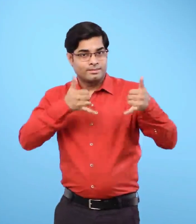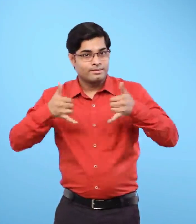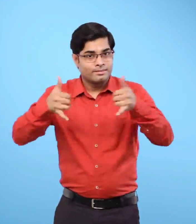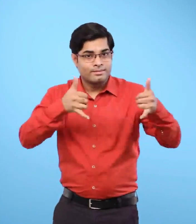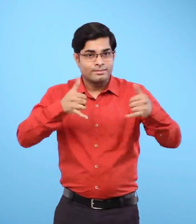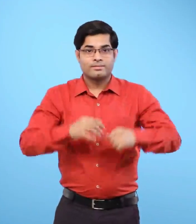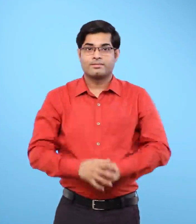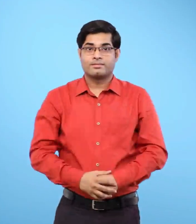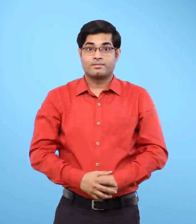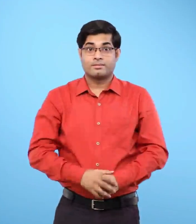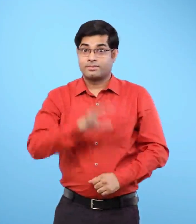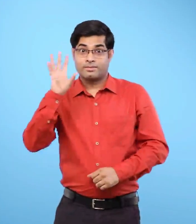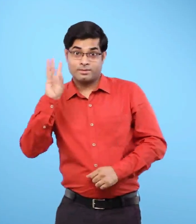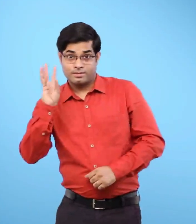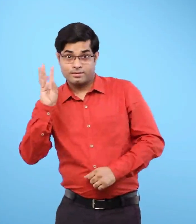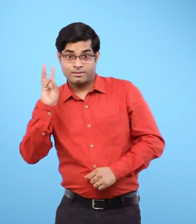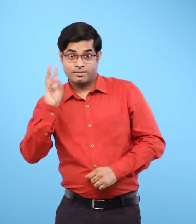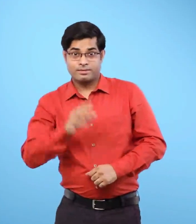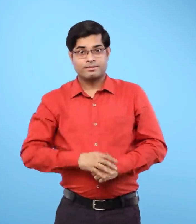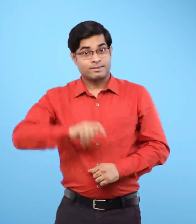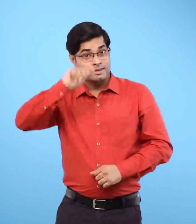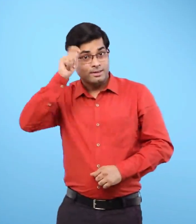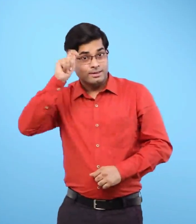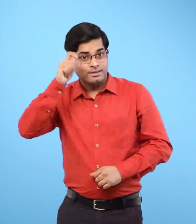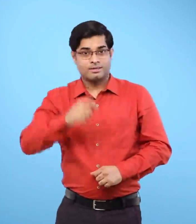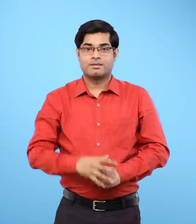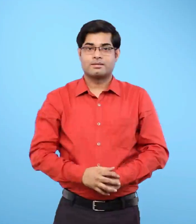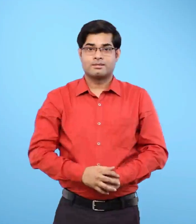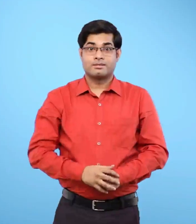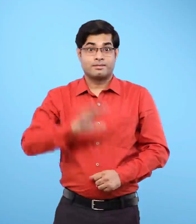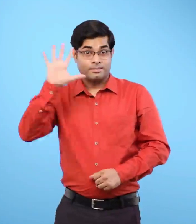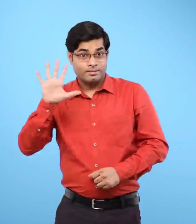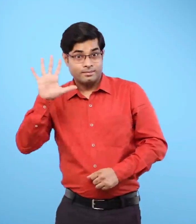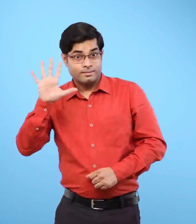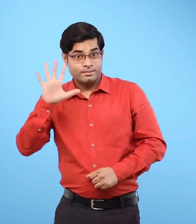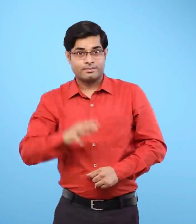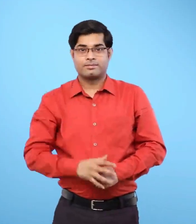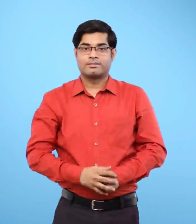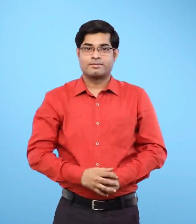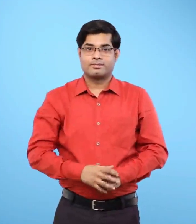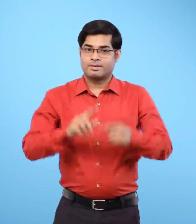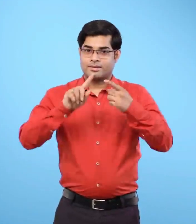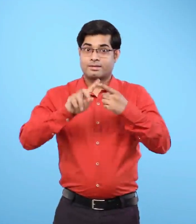Games. Period 4, English. Period 5,